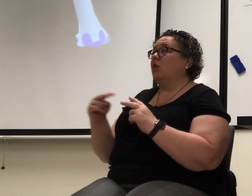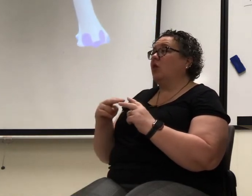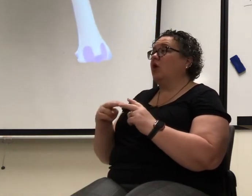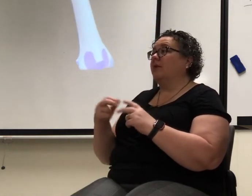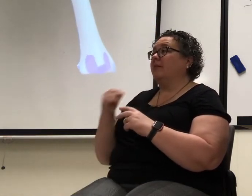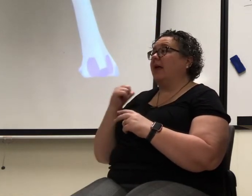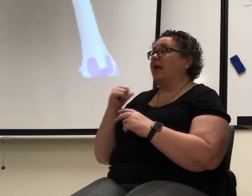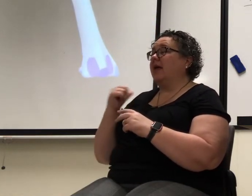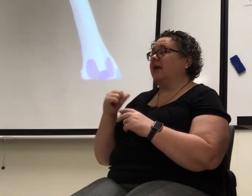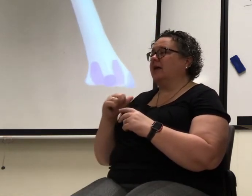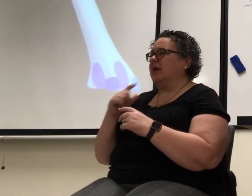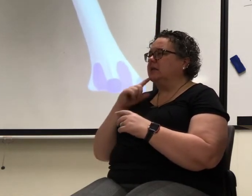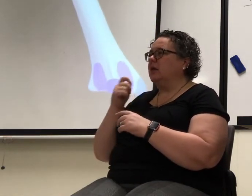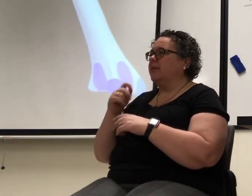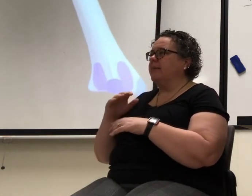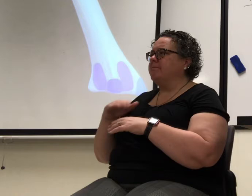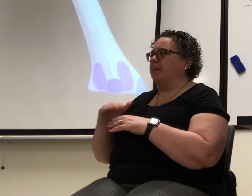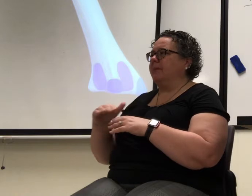back.